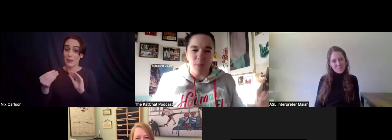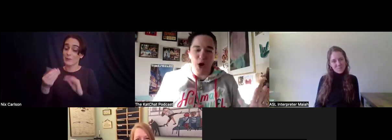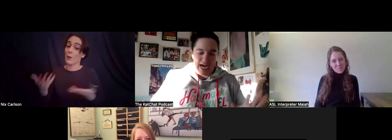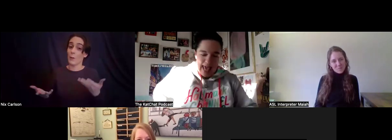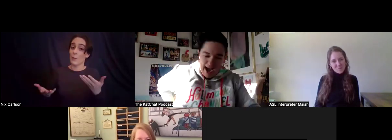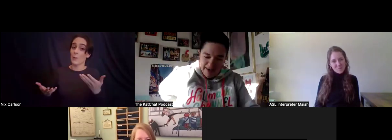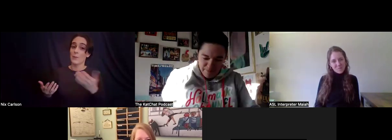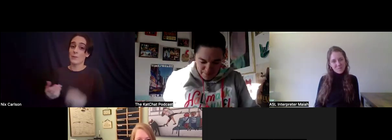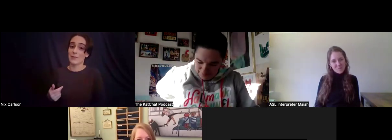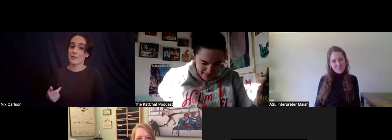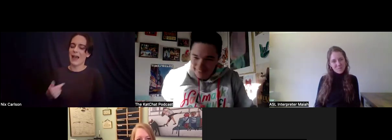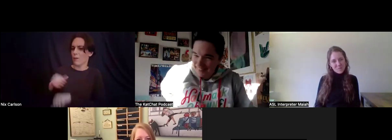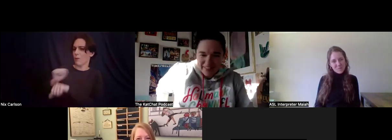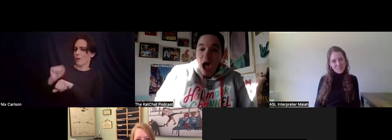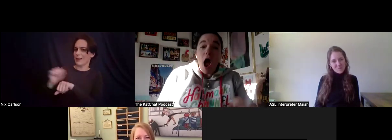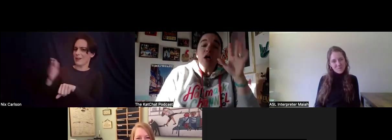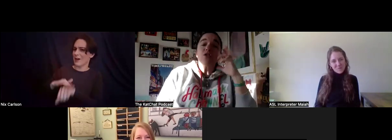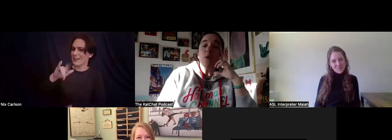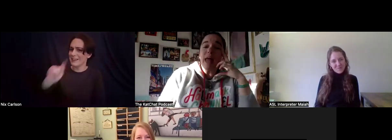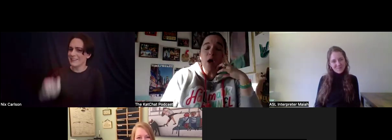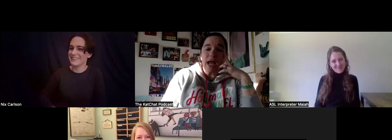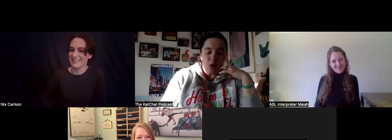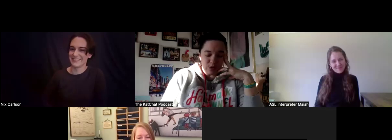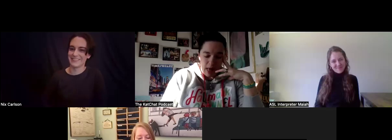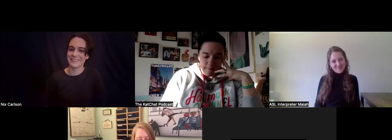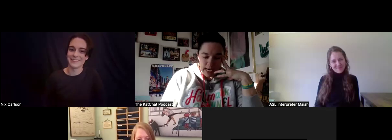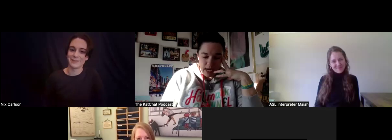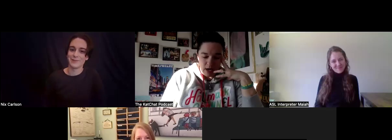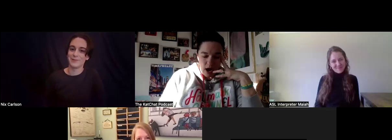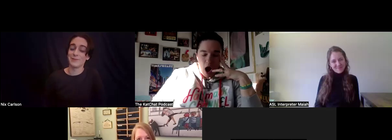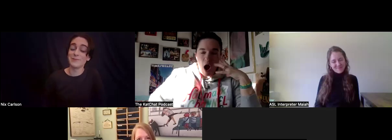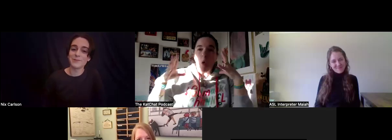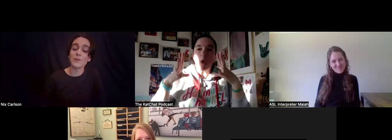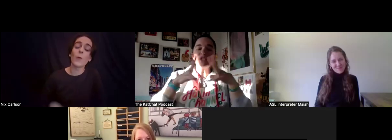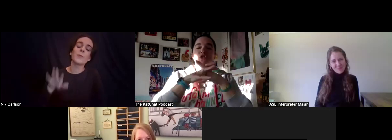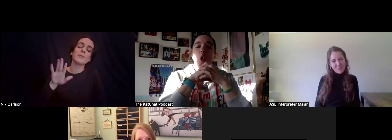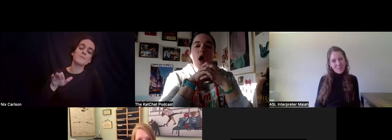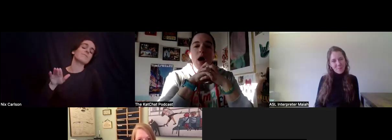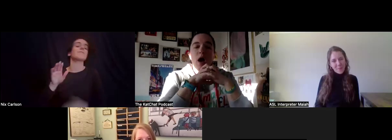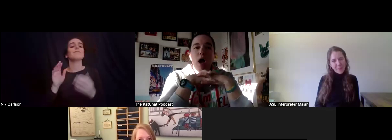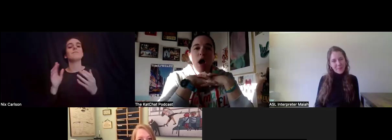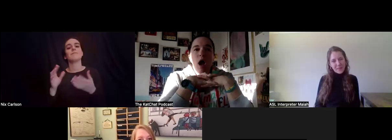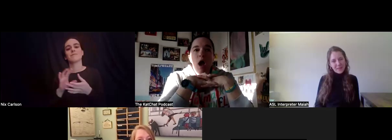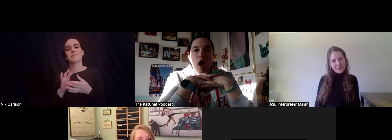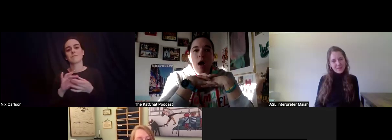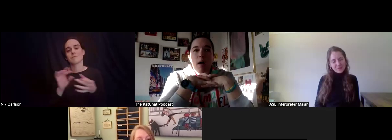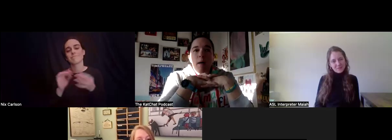Good. things I'm working on. So now can you tell me what is your